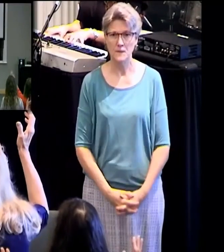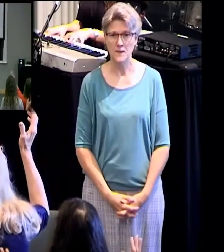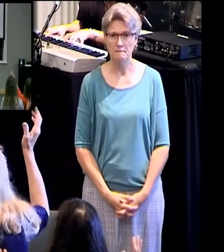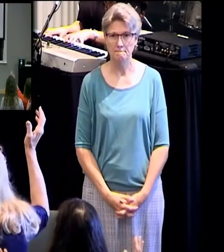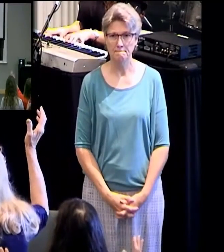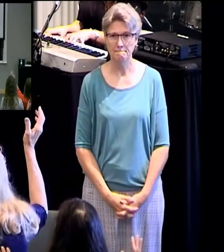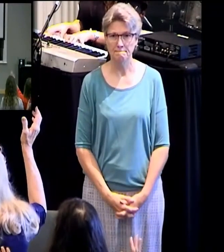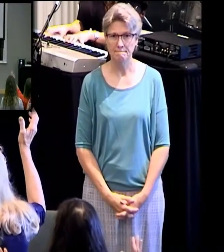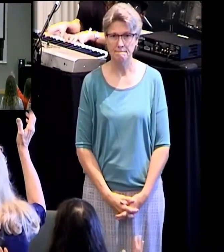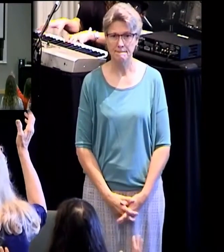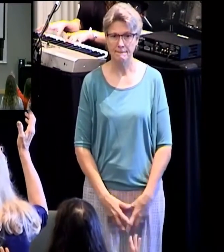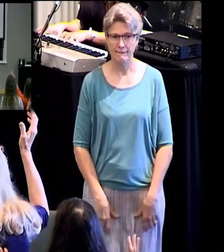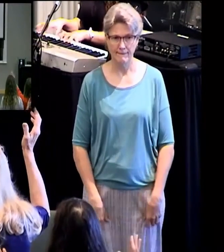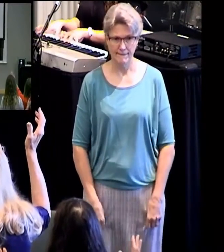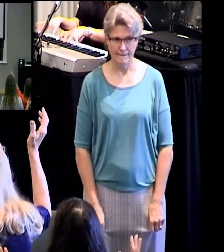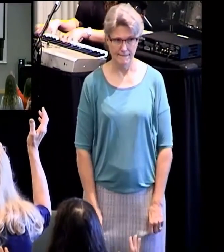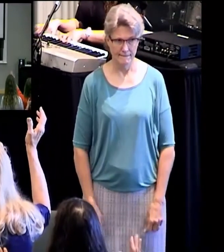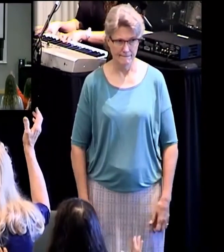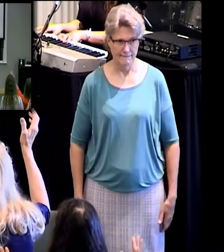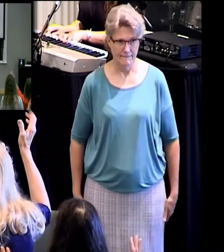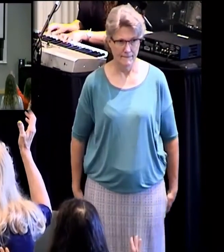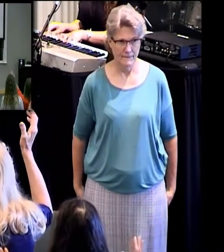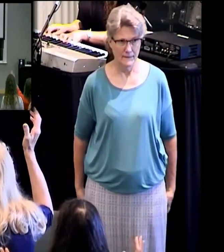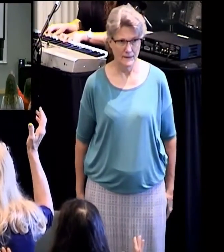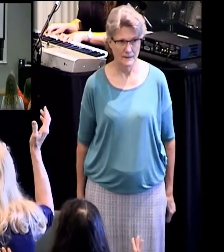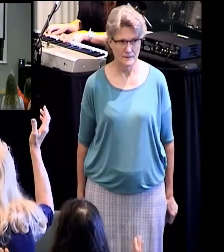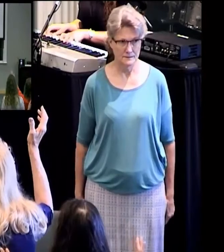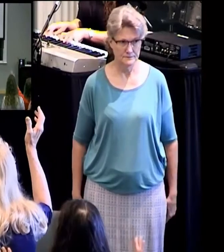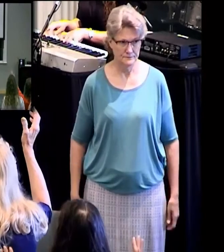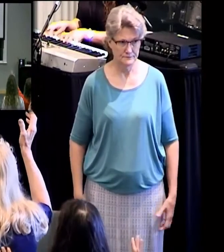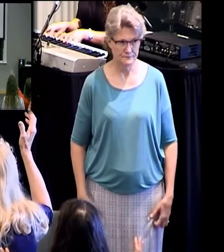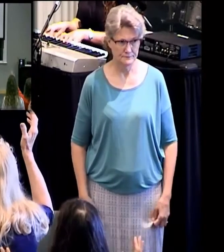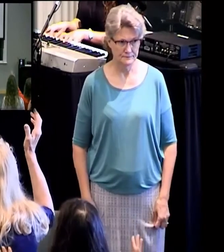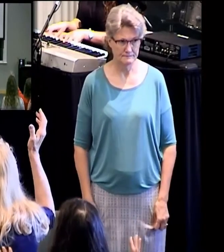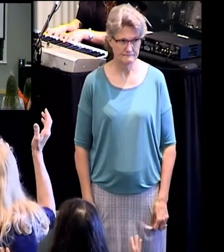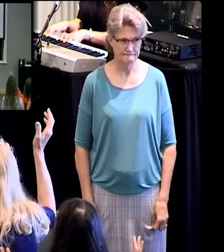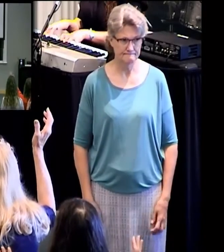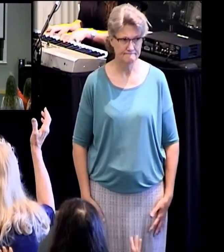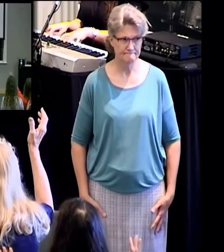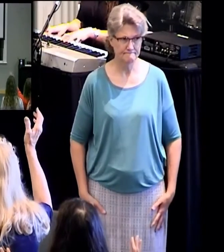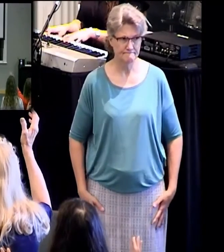It's all in the name of Jesus.